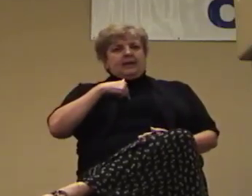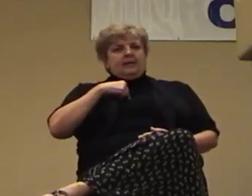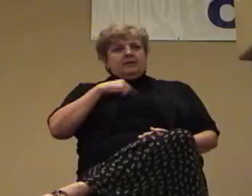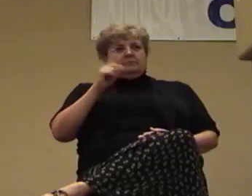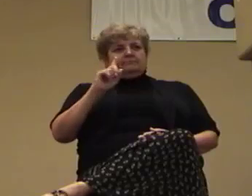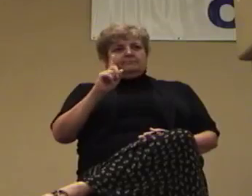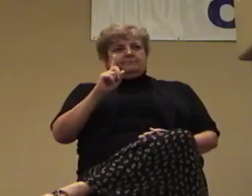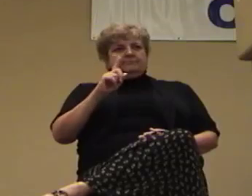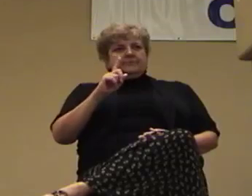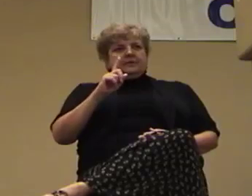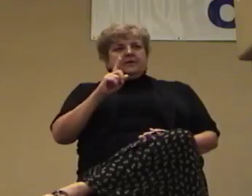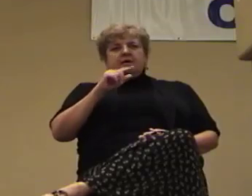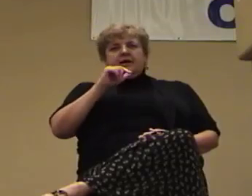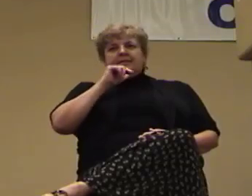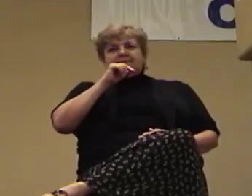guys for Saturday, but I told them.